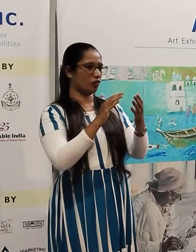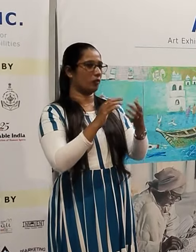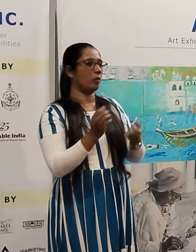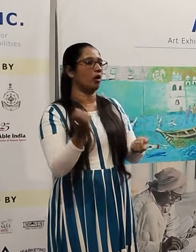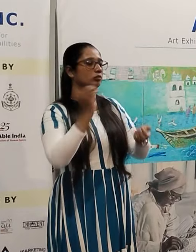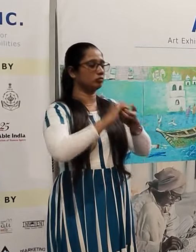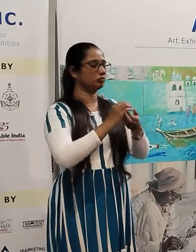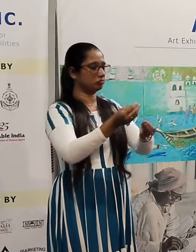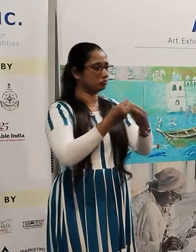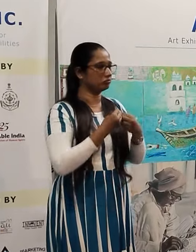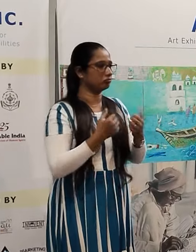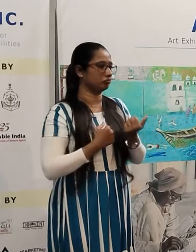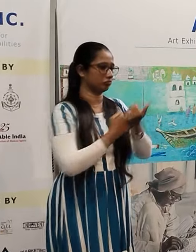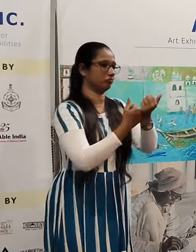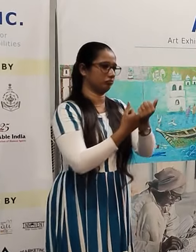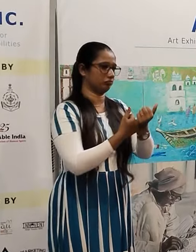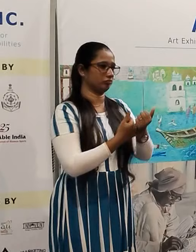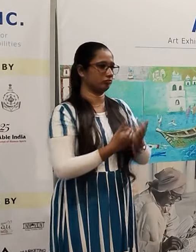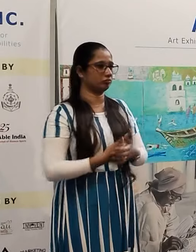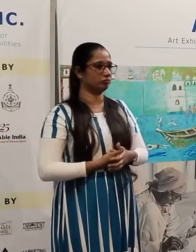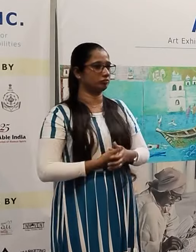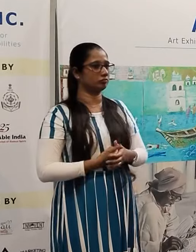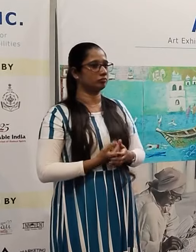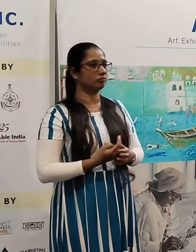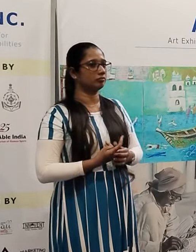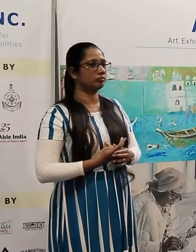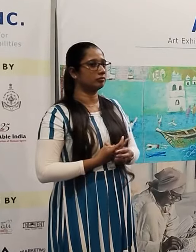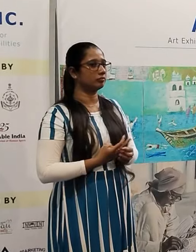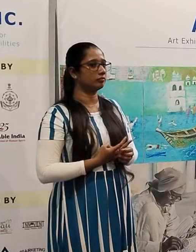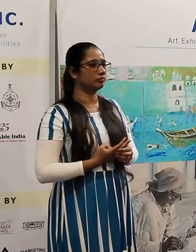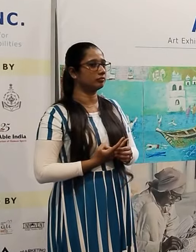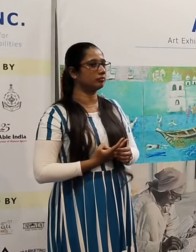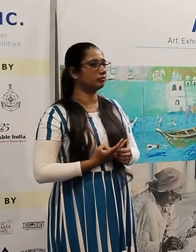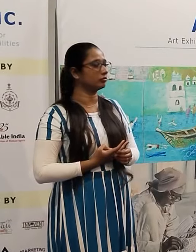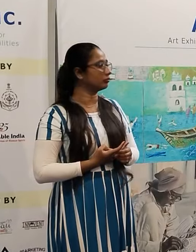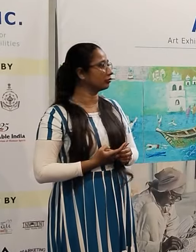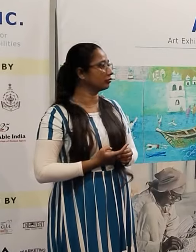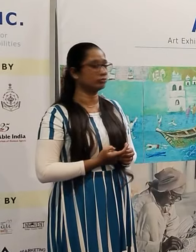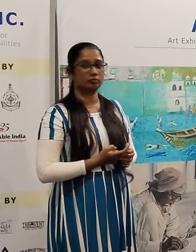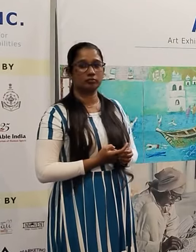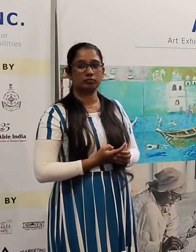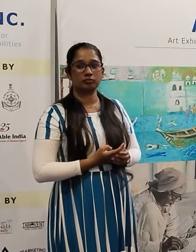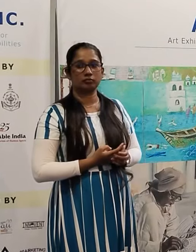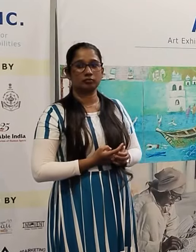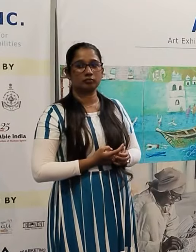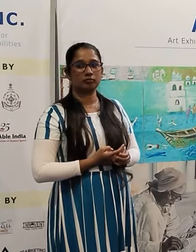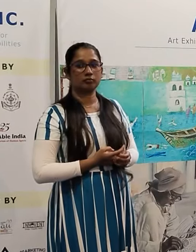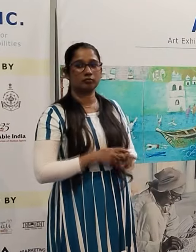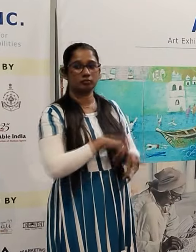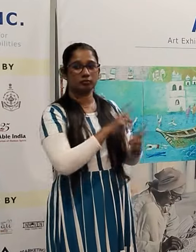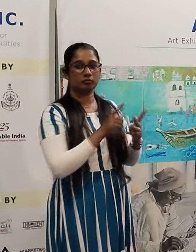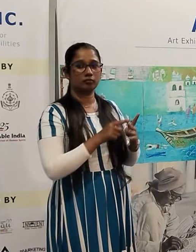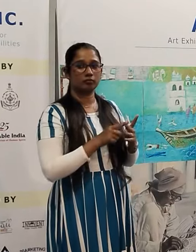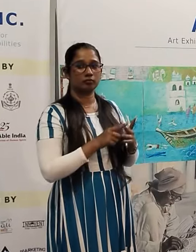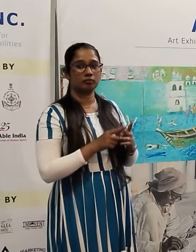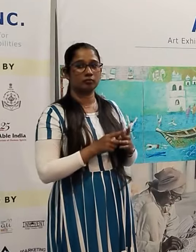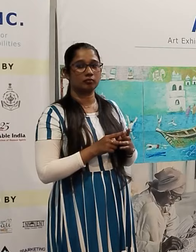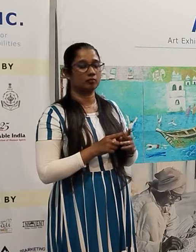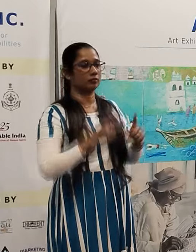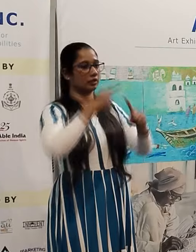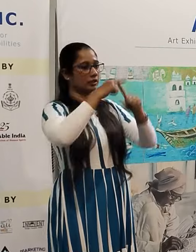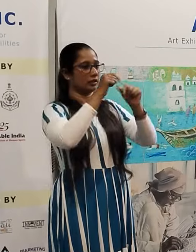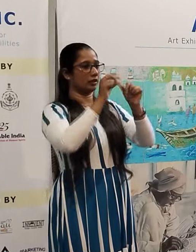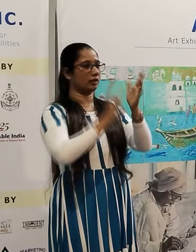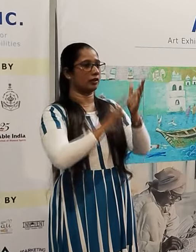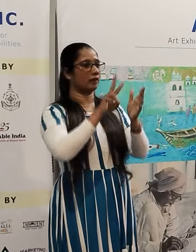and contributor to this event. Dr. Dinesh? Okay. The next would be Tanvi